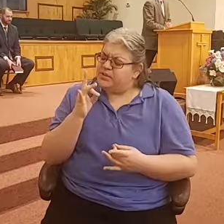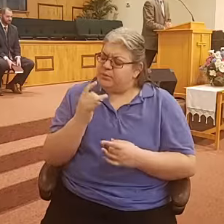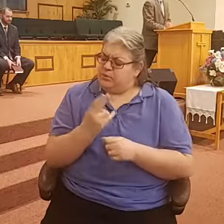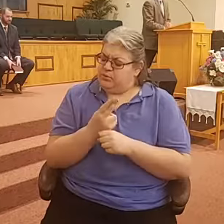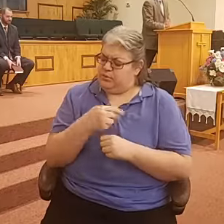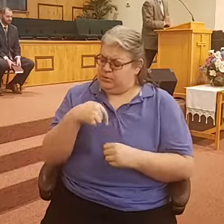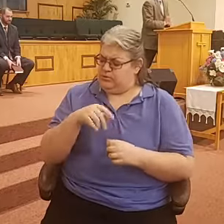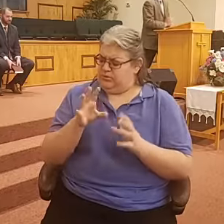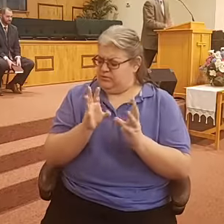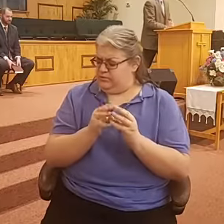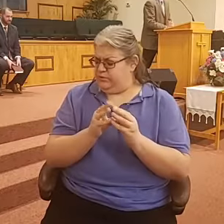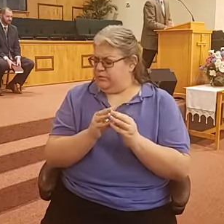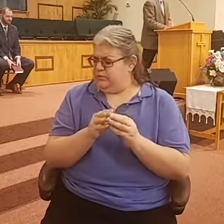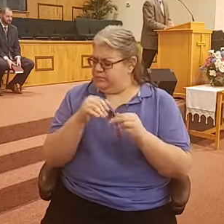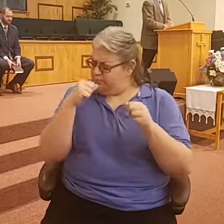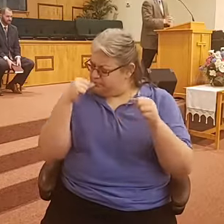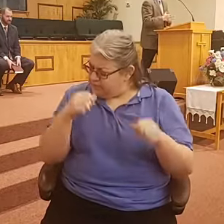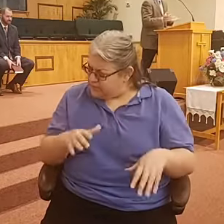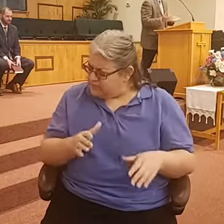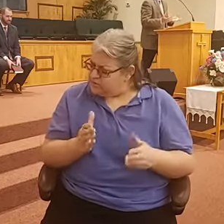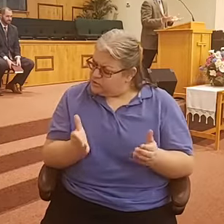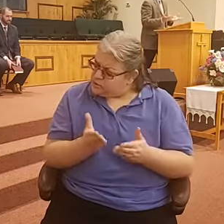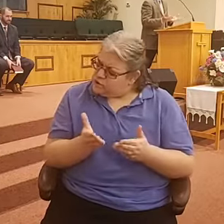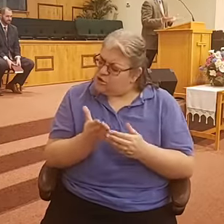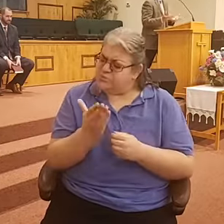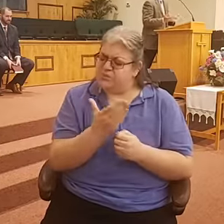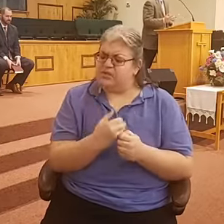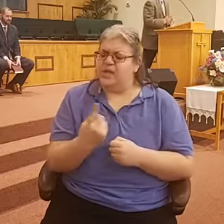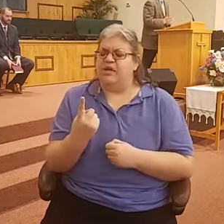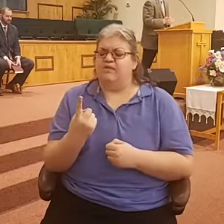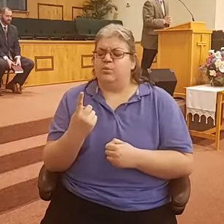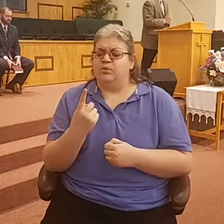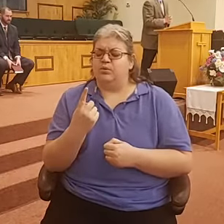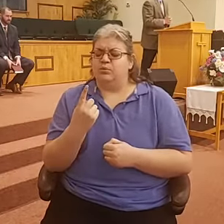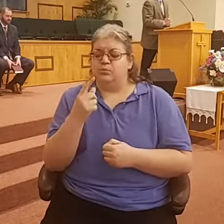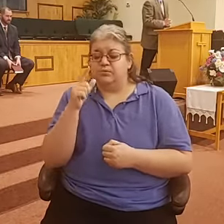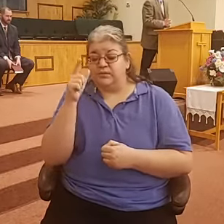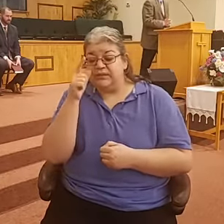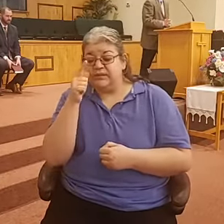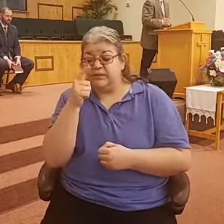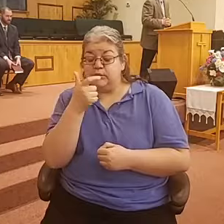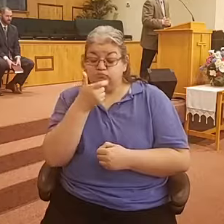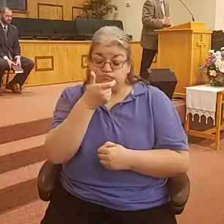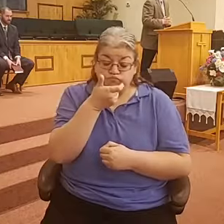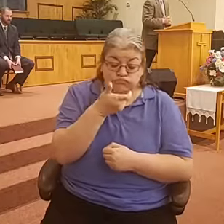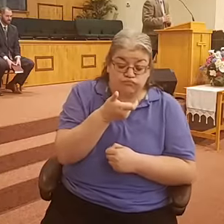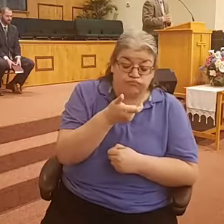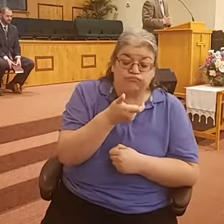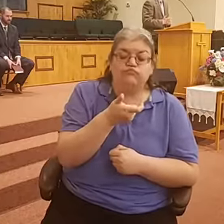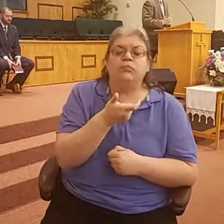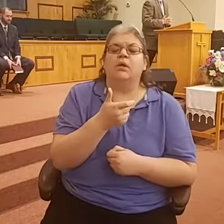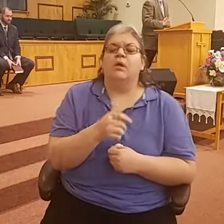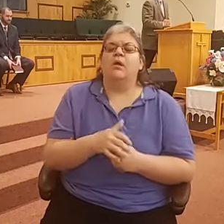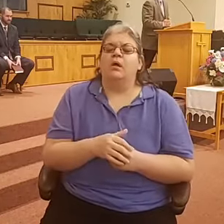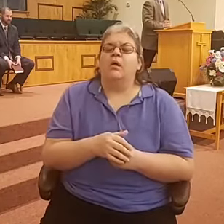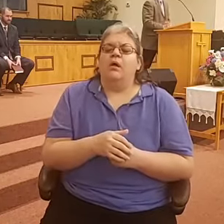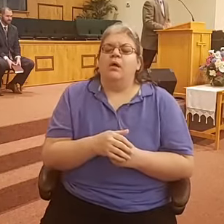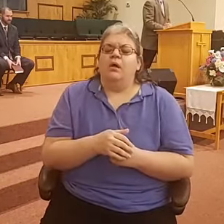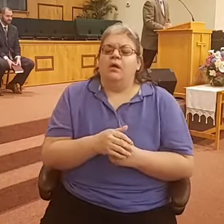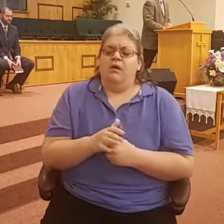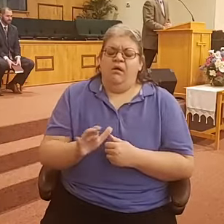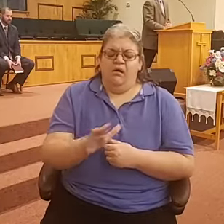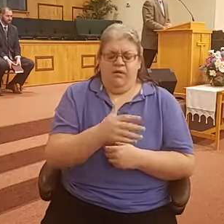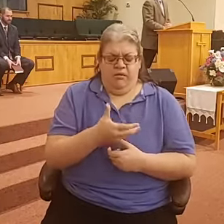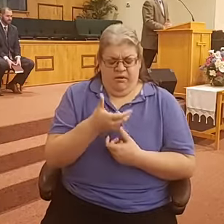a blessing and an encouragement to everybody who is listening, who is viewing. We pray that their faith would be